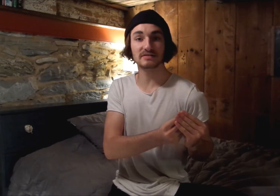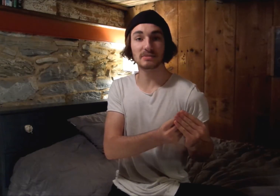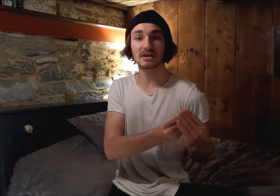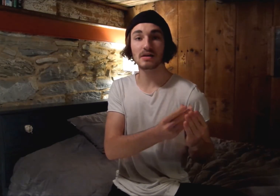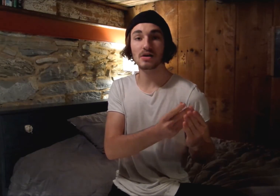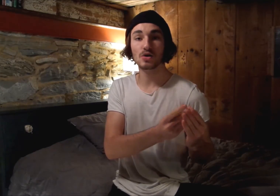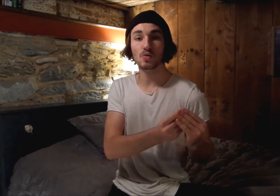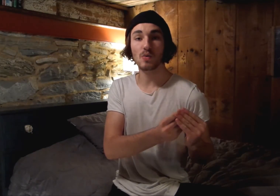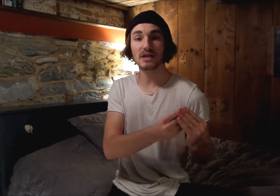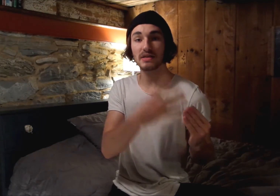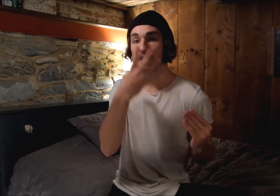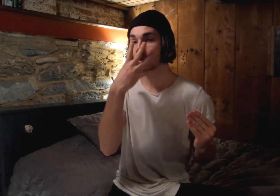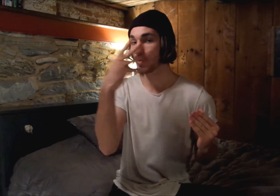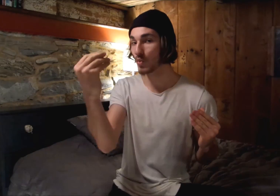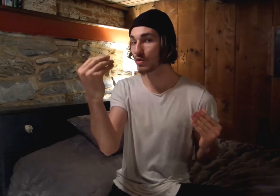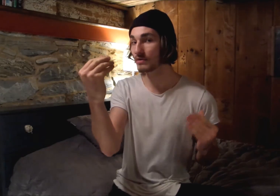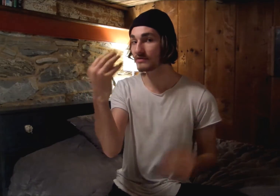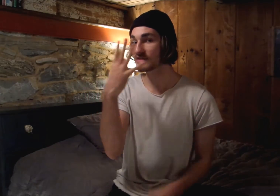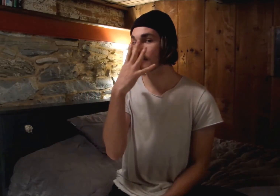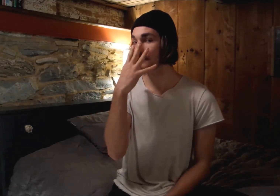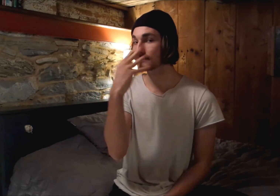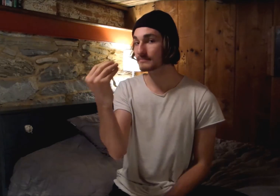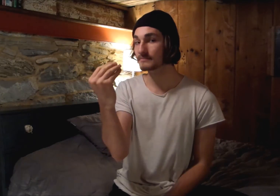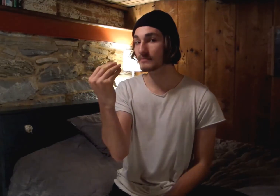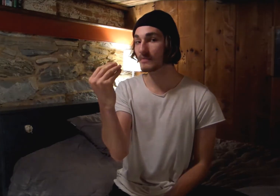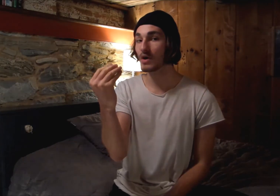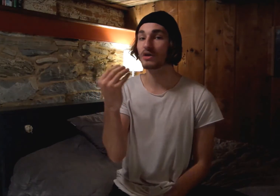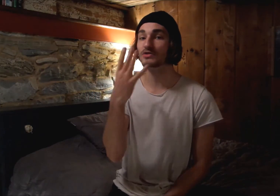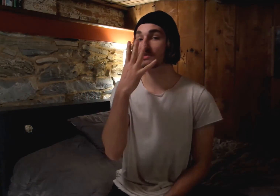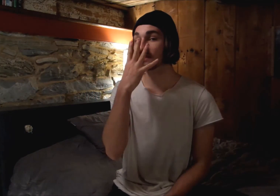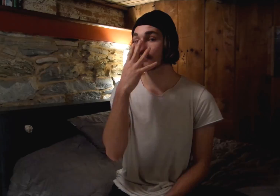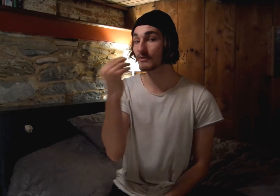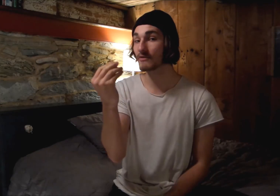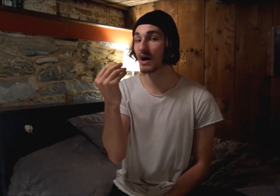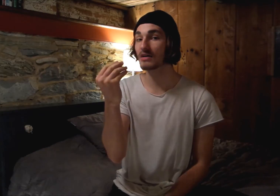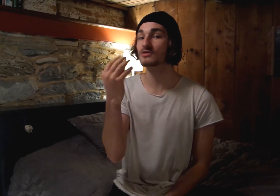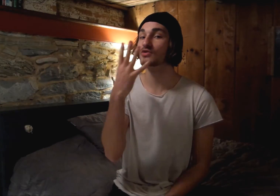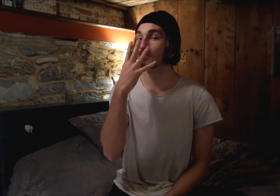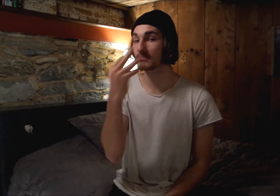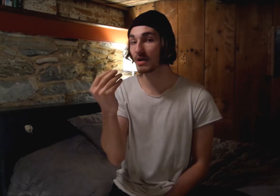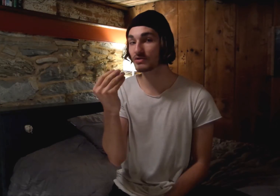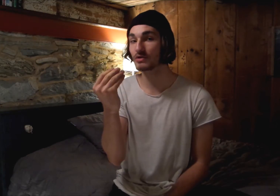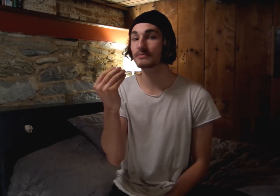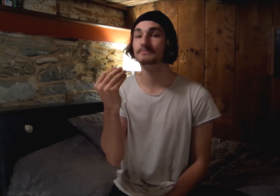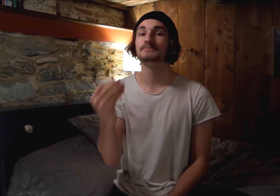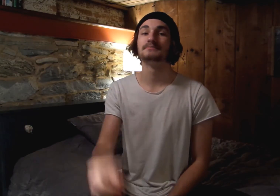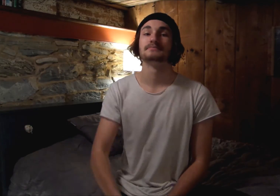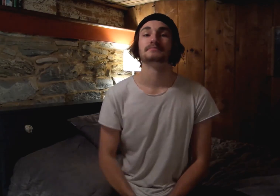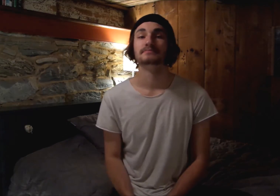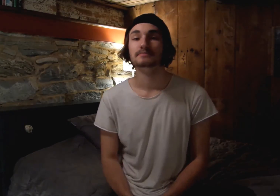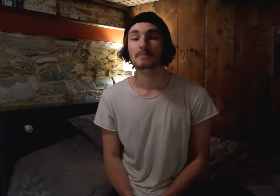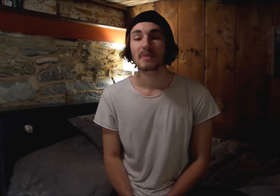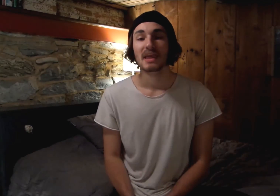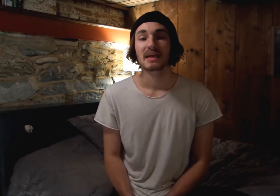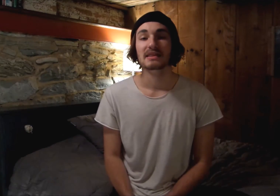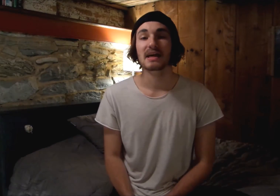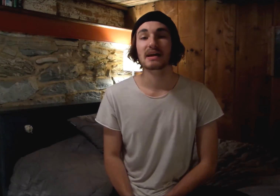to me, with the wolves, also the sign for fox or muzzle. Then I